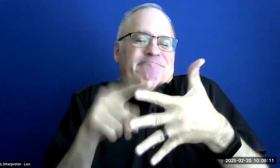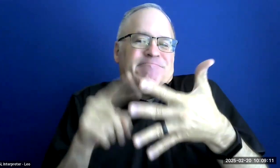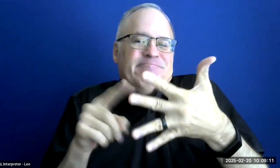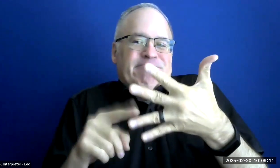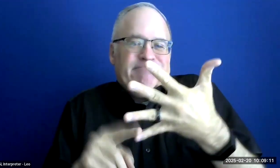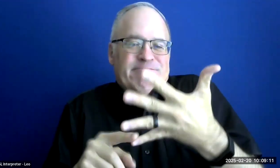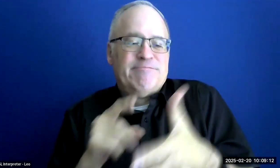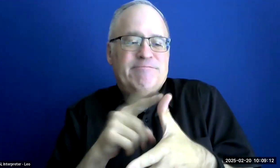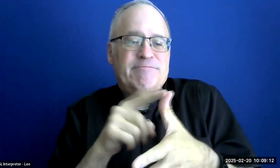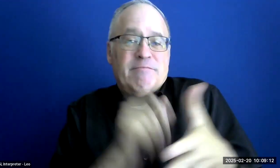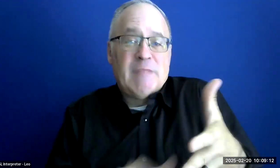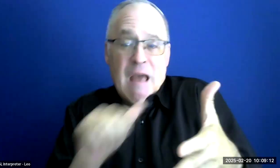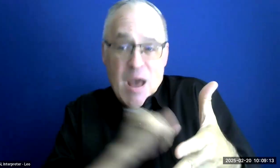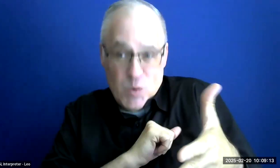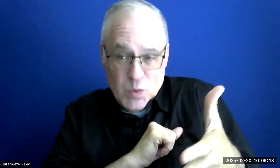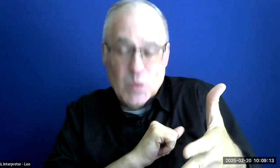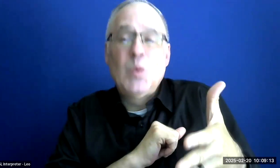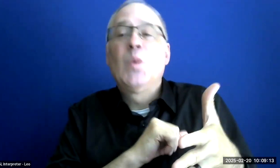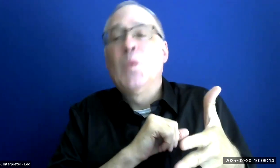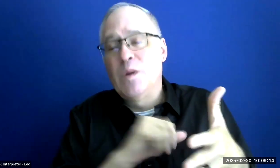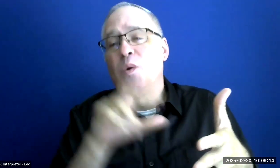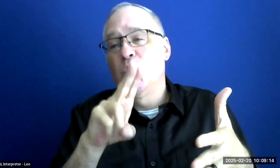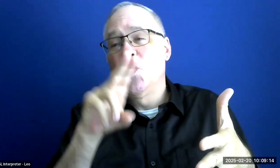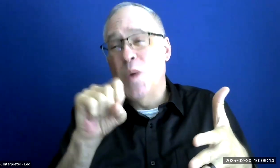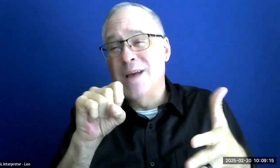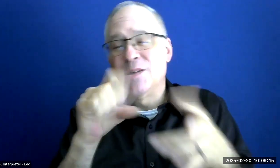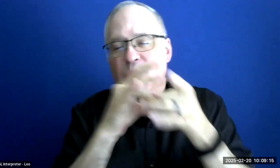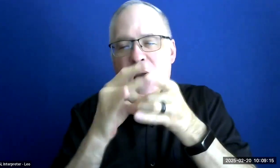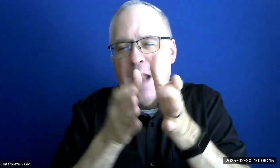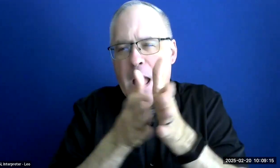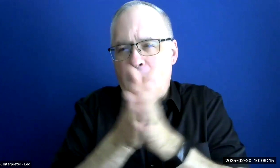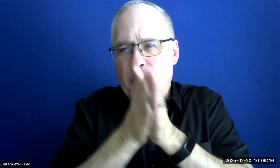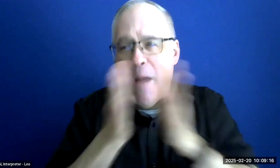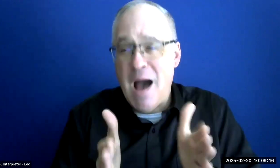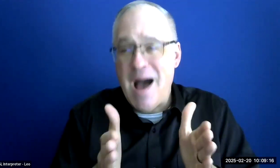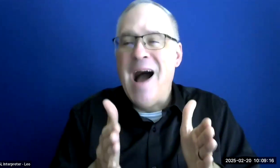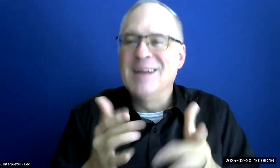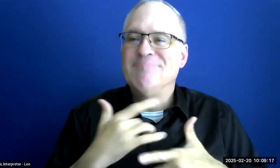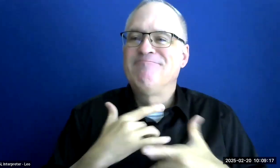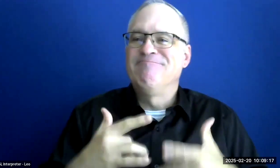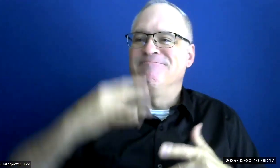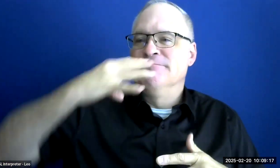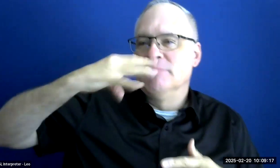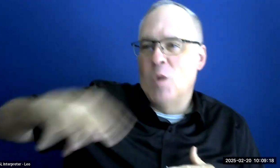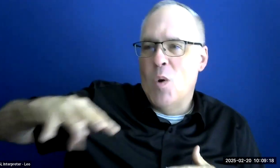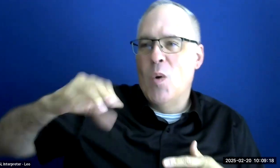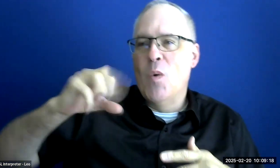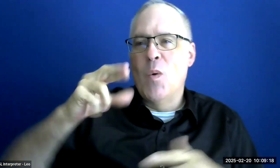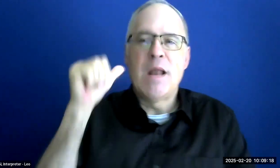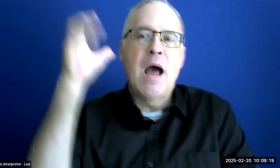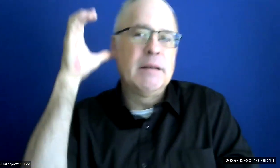of attitudes, U.S. United Methodists often fail to see or treat our fellow United Methodists from elsewhere as